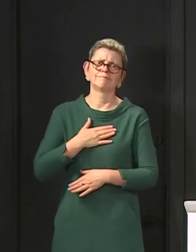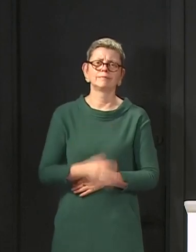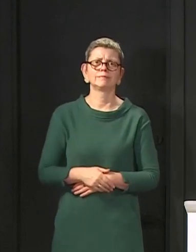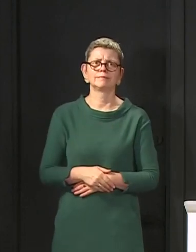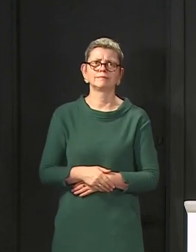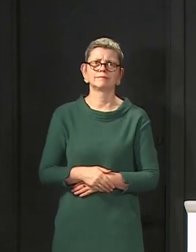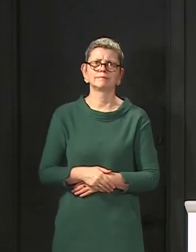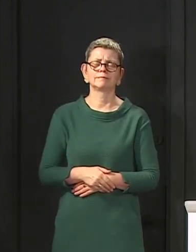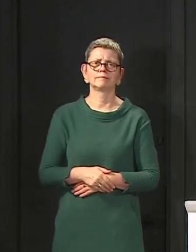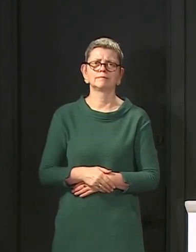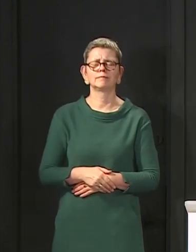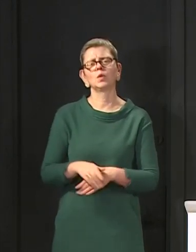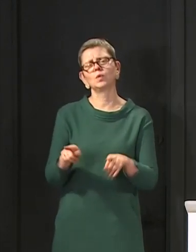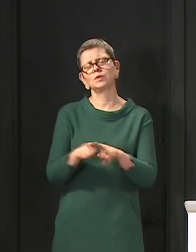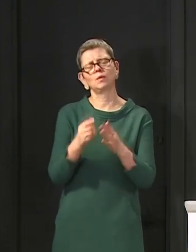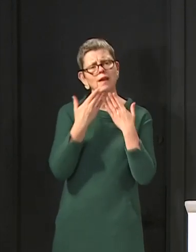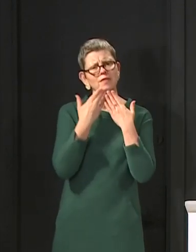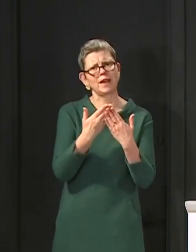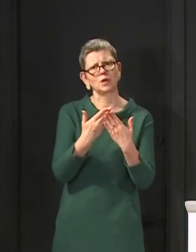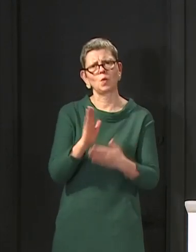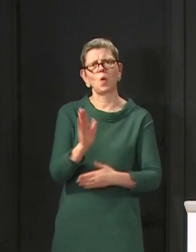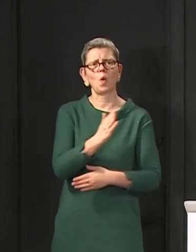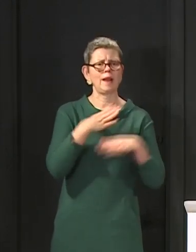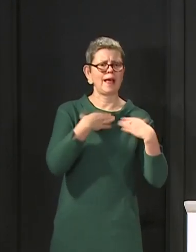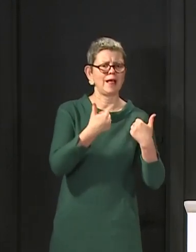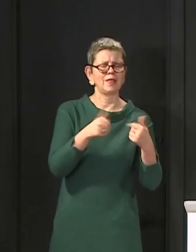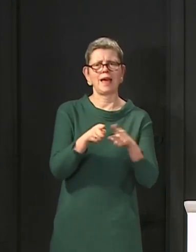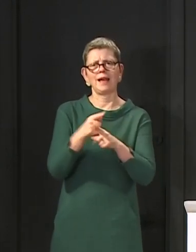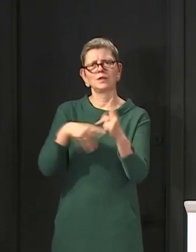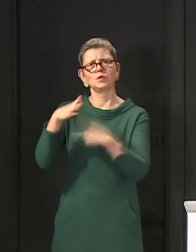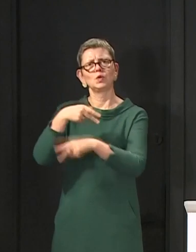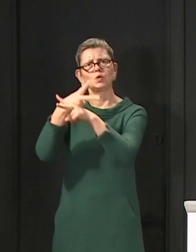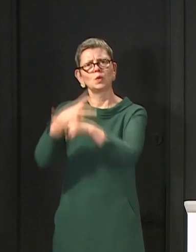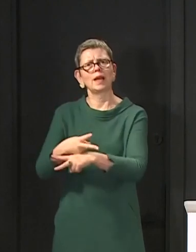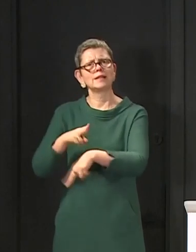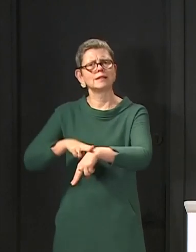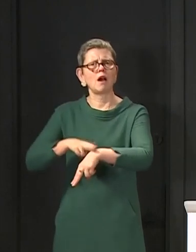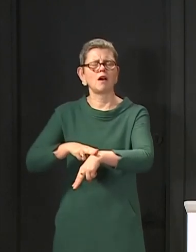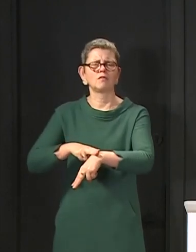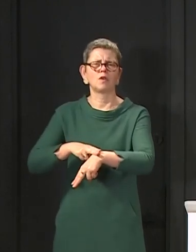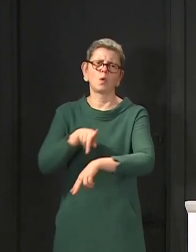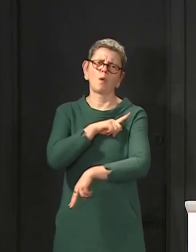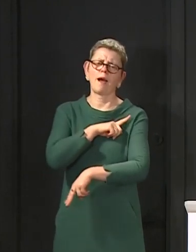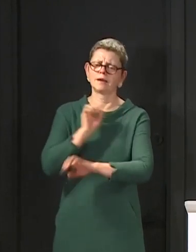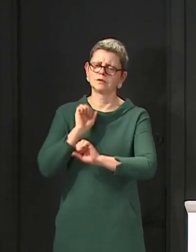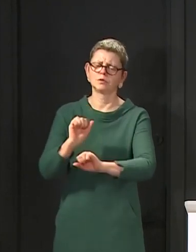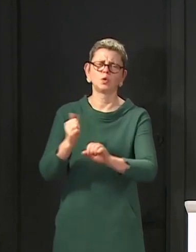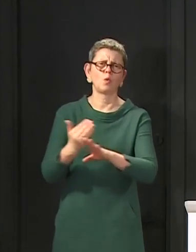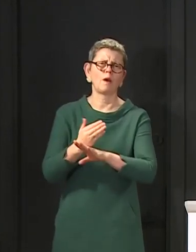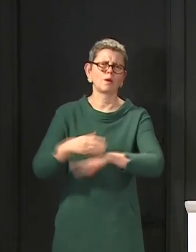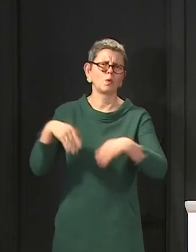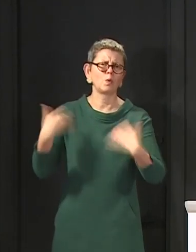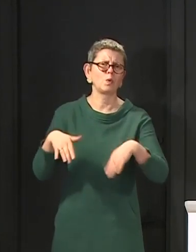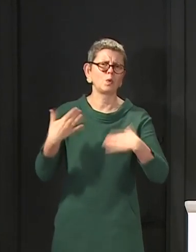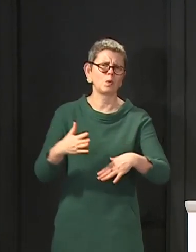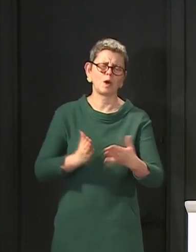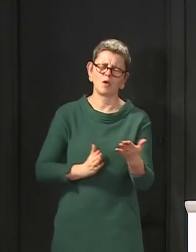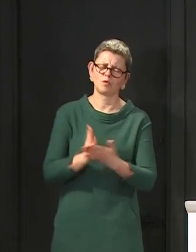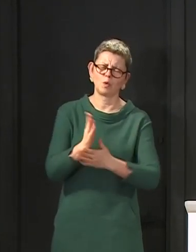also want to thank, as I always do, our health and care workers. You are continuing to do extraordinary work in very